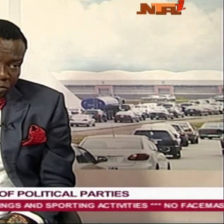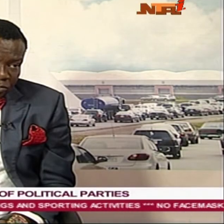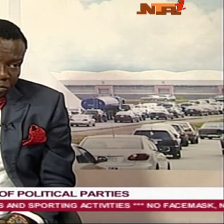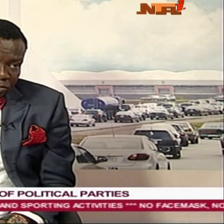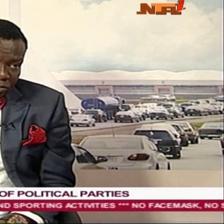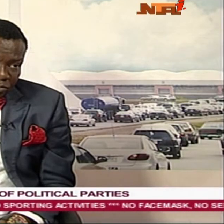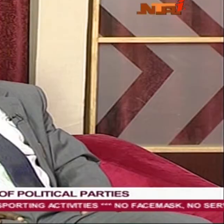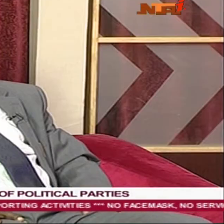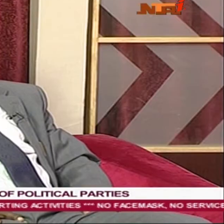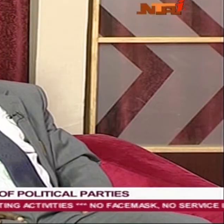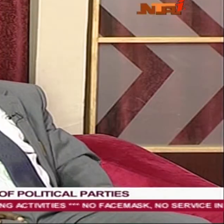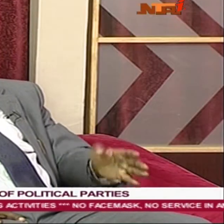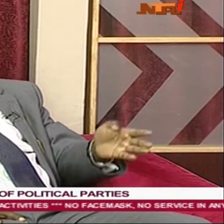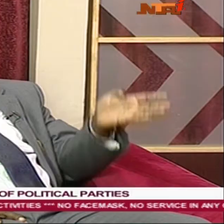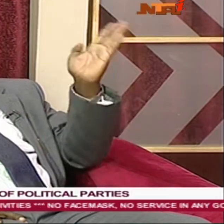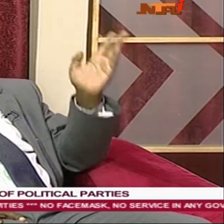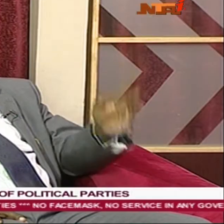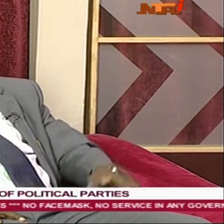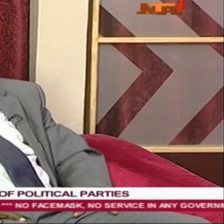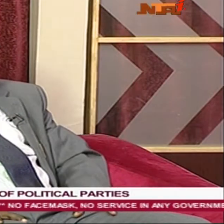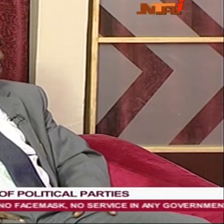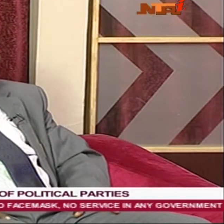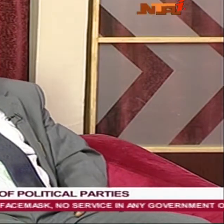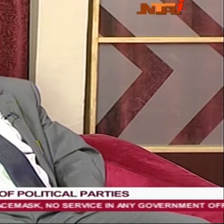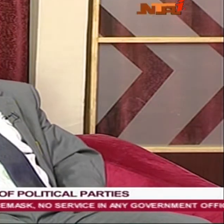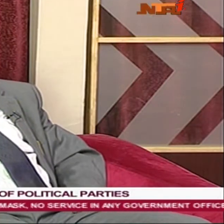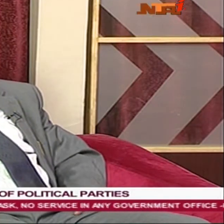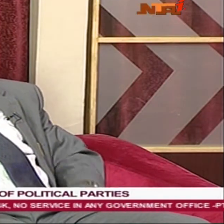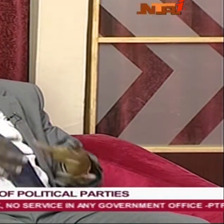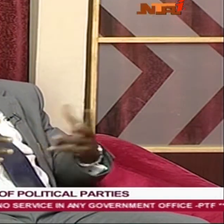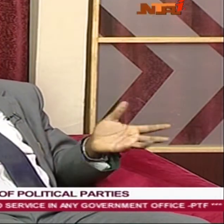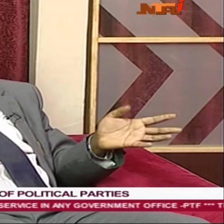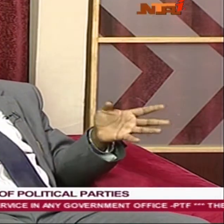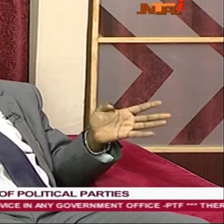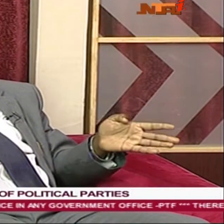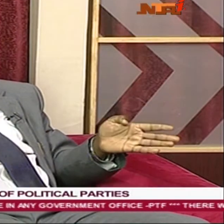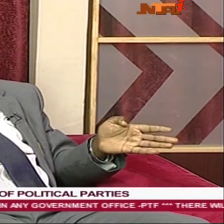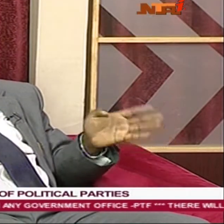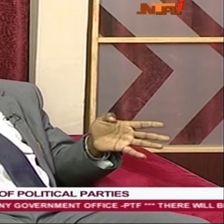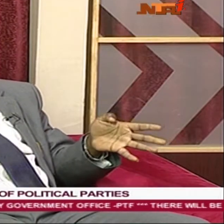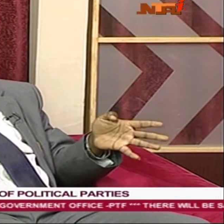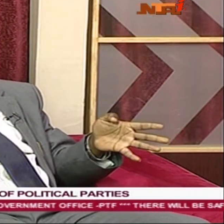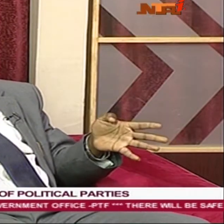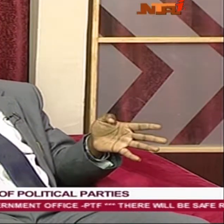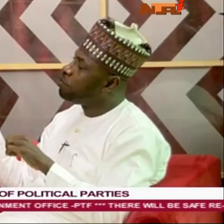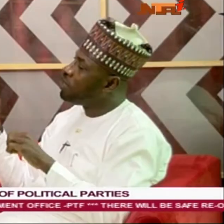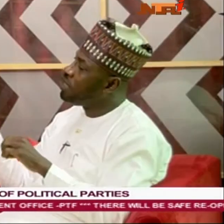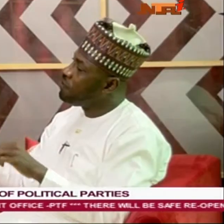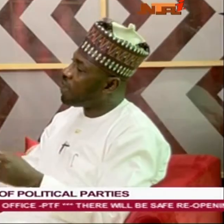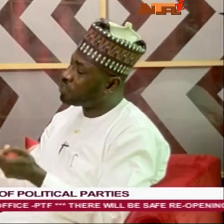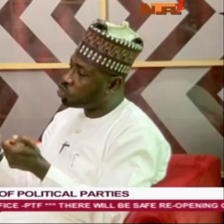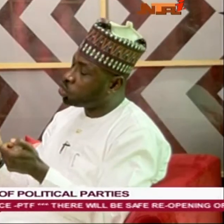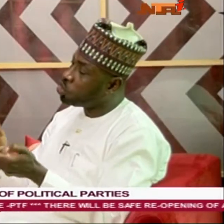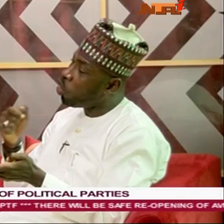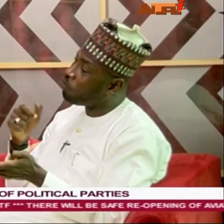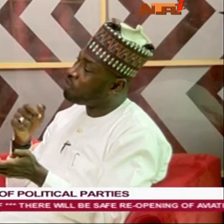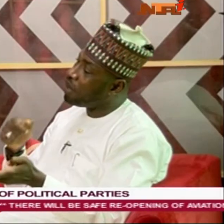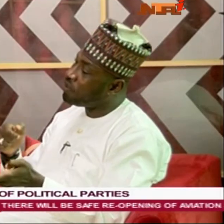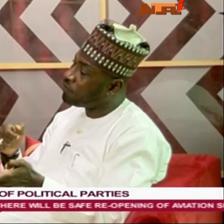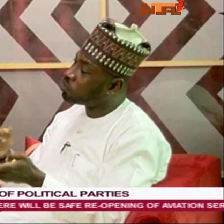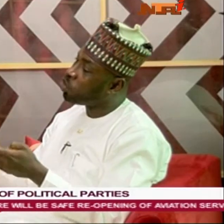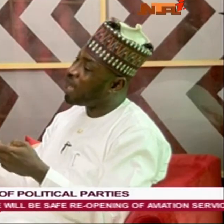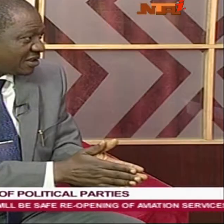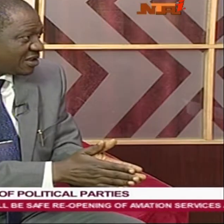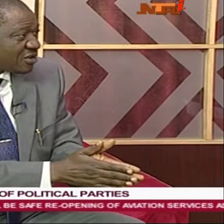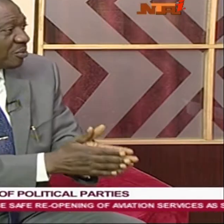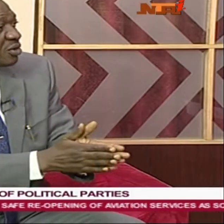to the national commonwealth, and then you tell me, you know, I'm a bad person. You know, it's hypocritical of all of us, you know, to think that way. The guest urged political parties